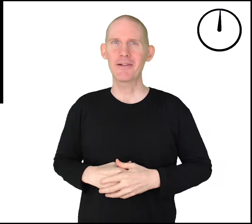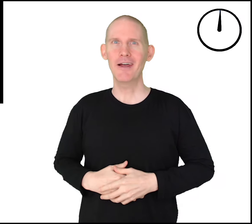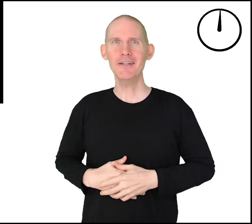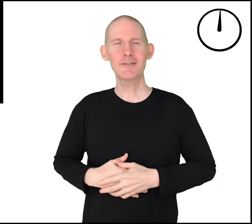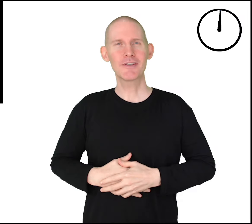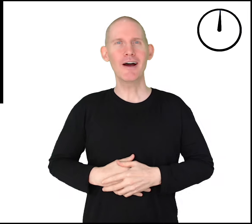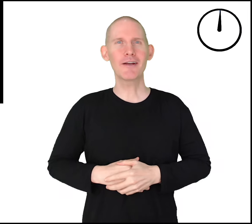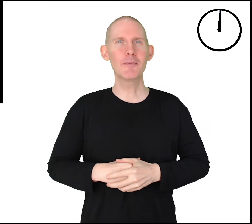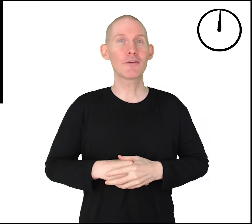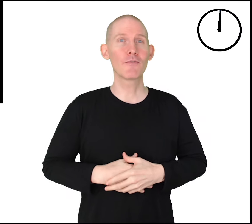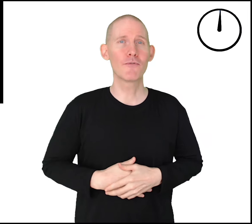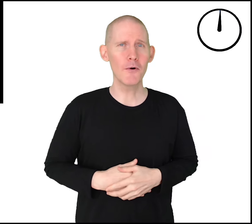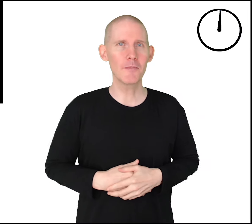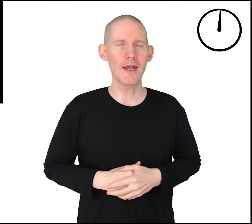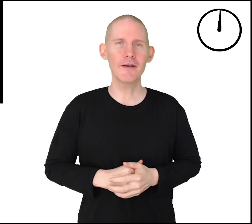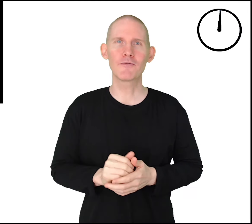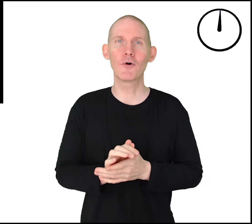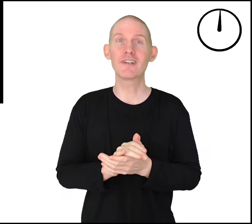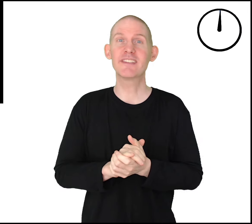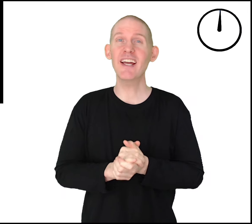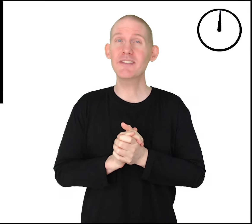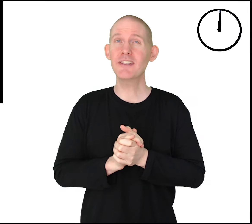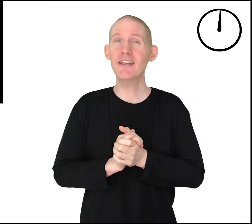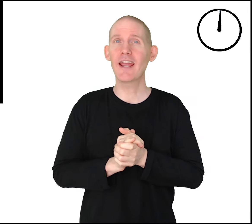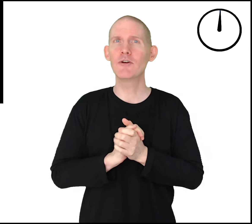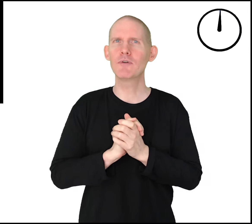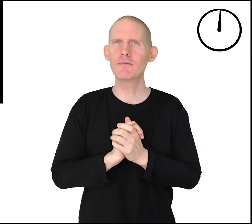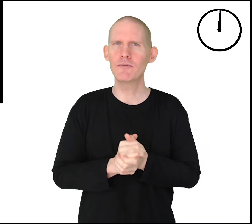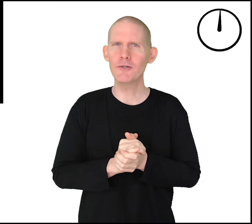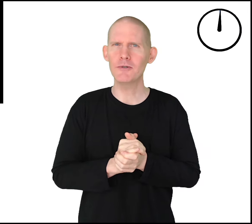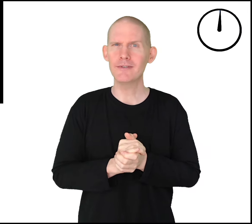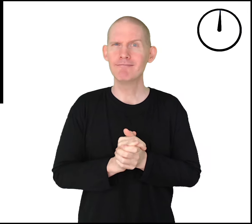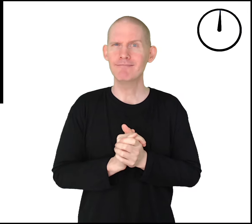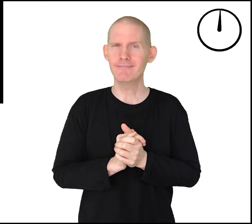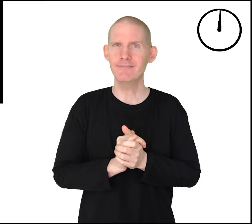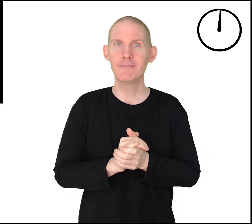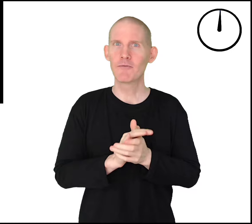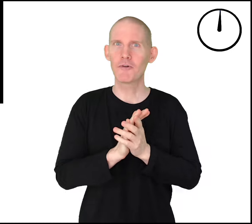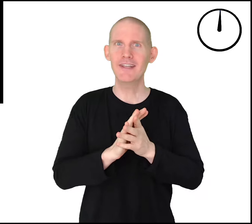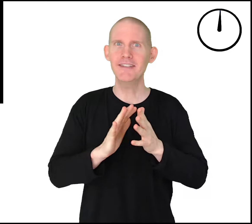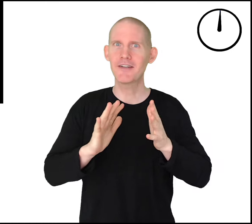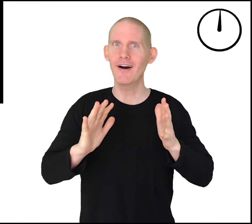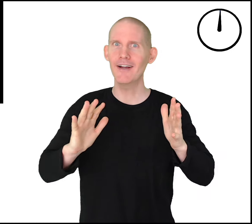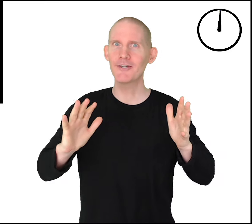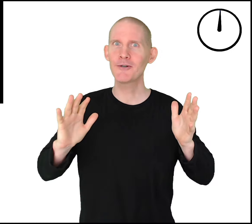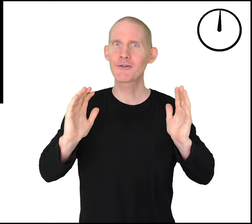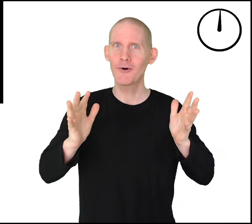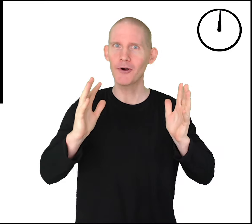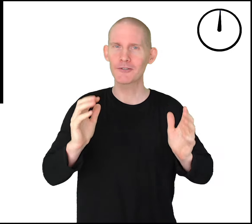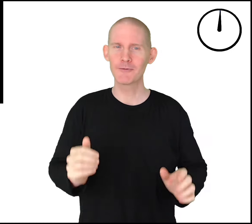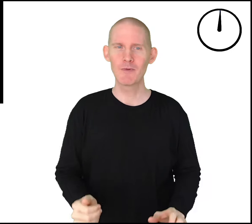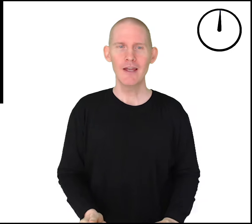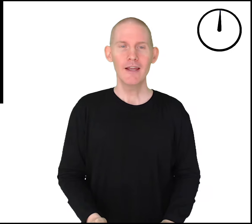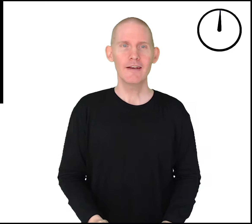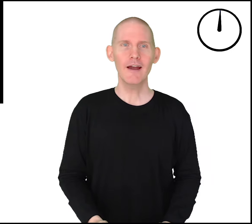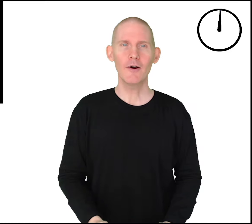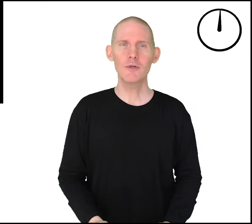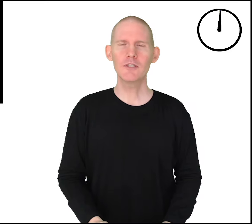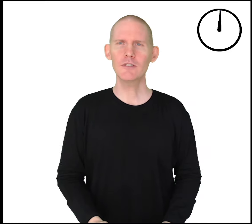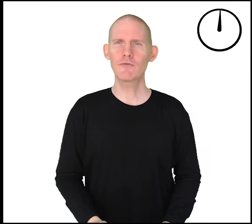Let's talk about the format for testing and review for the entire course. Now, you just